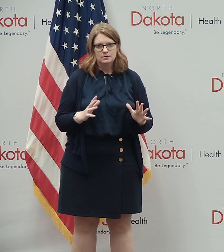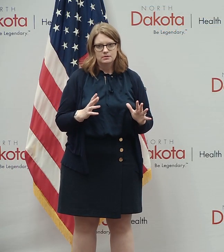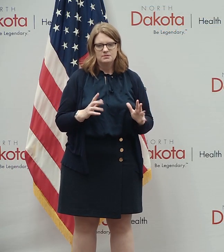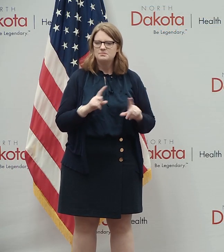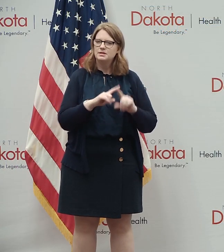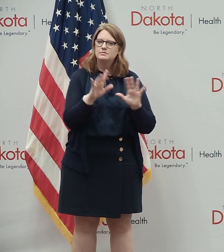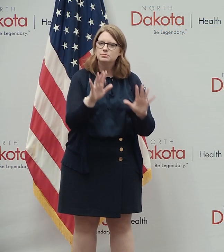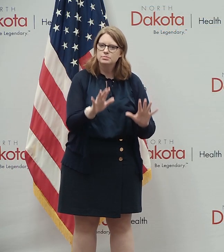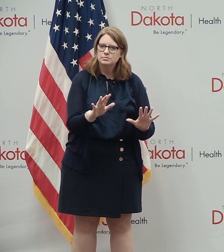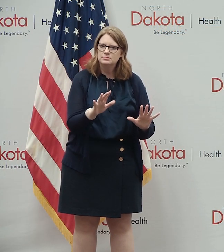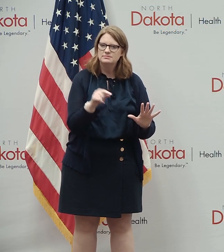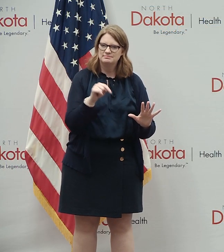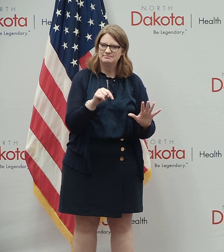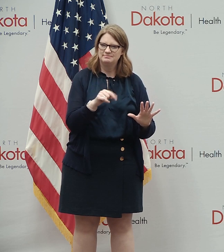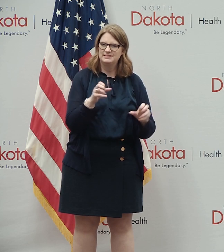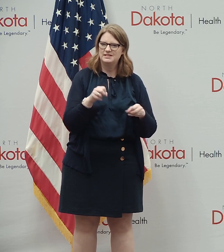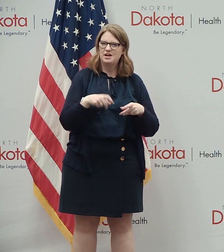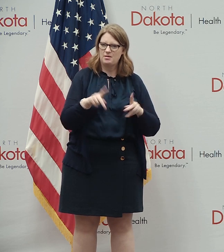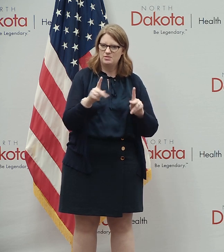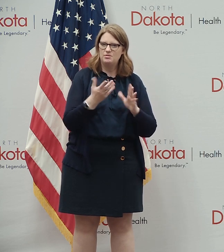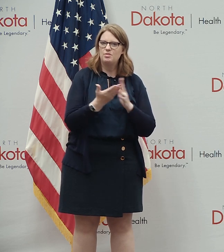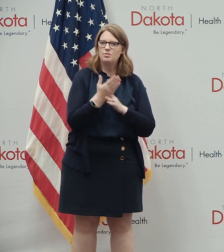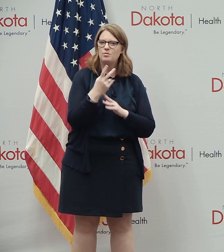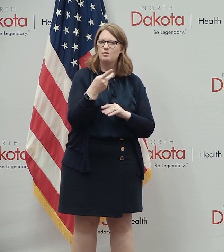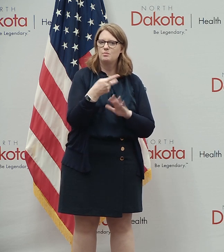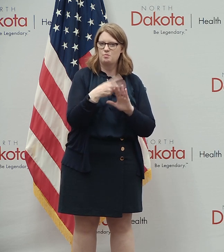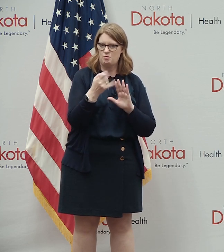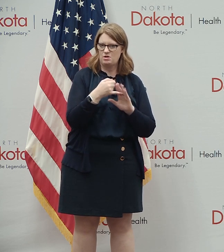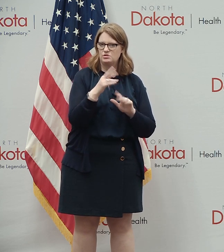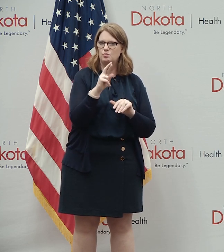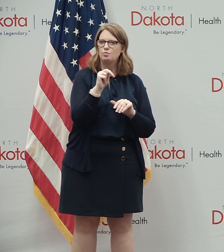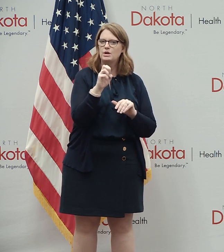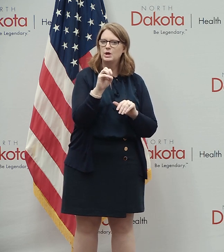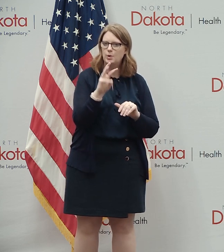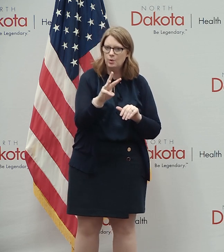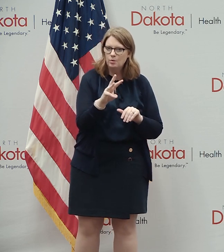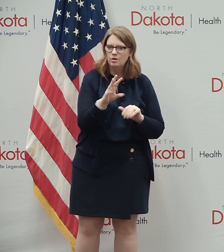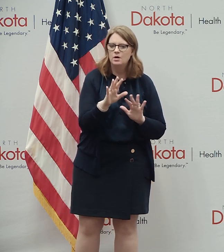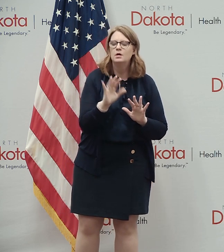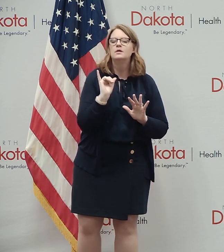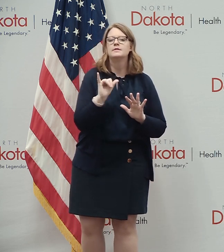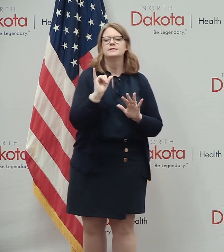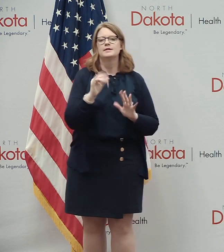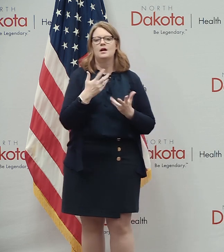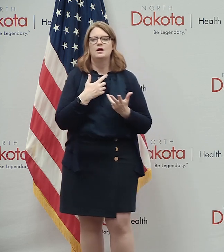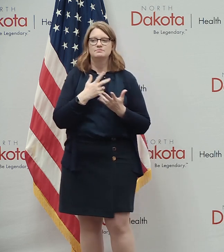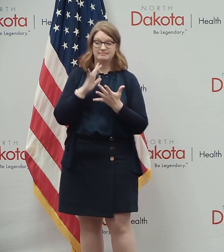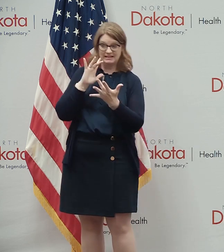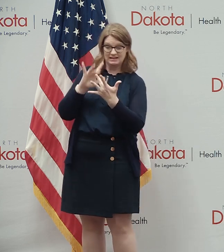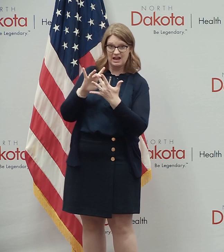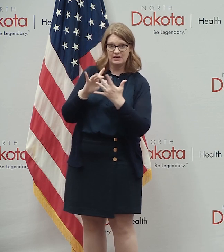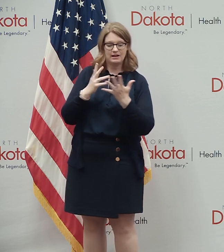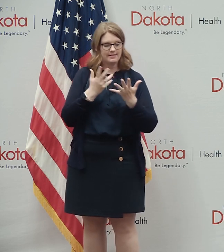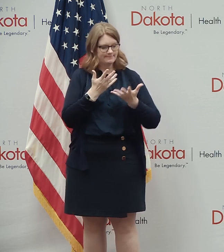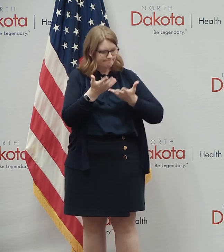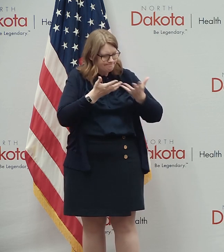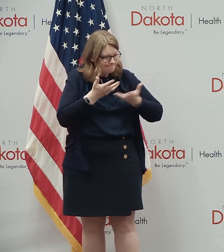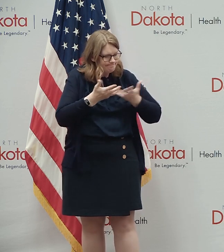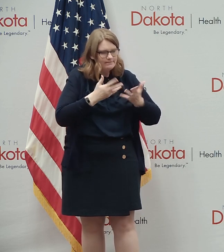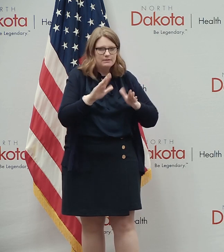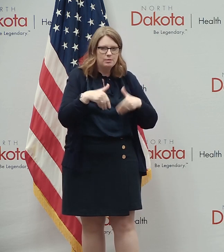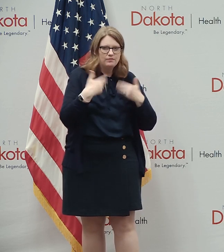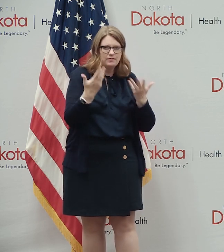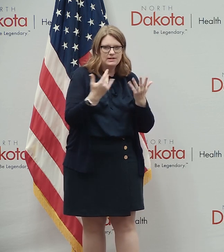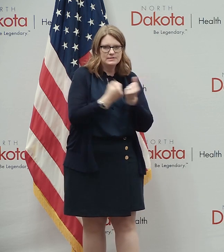this is an opportunity for people through Project Renew to set a new baseline, go forward, and reconnect. So in addition to offering